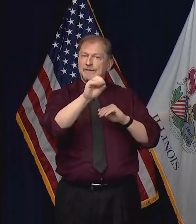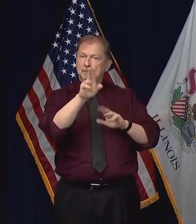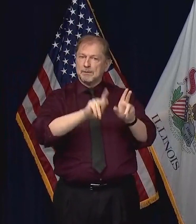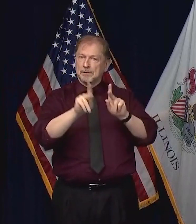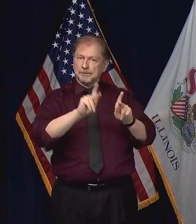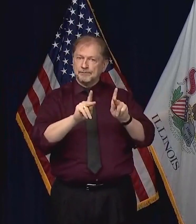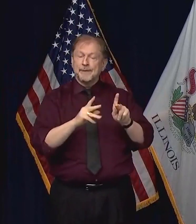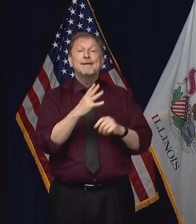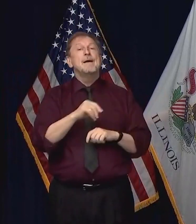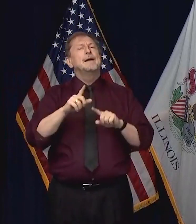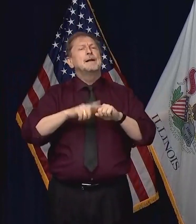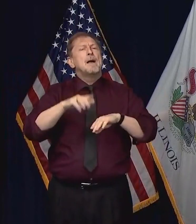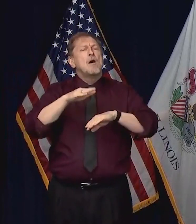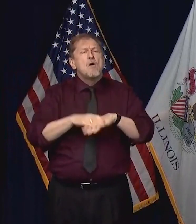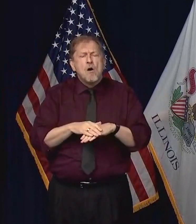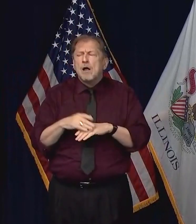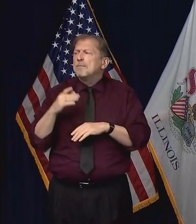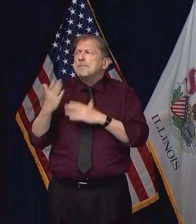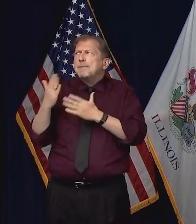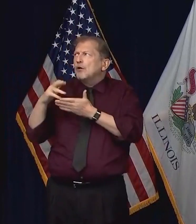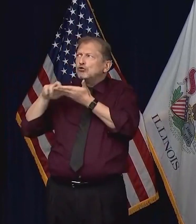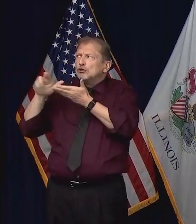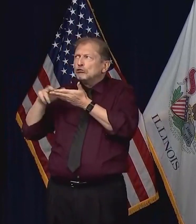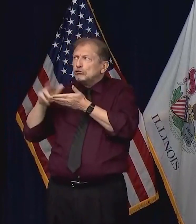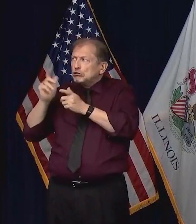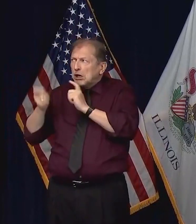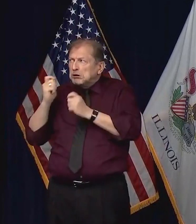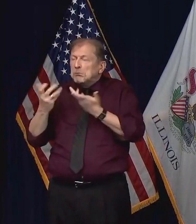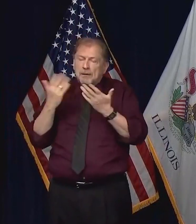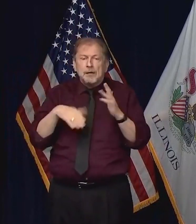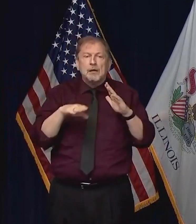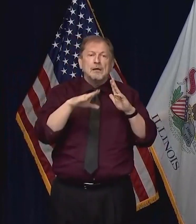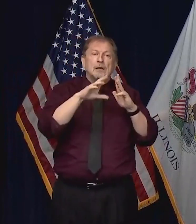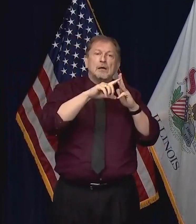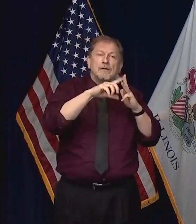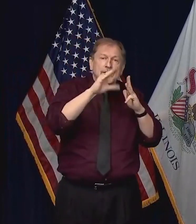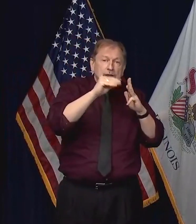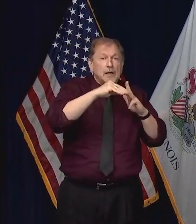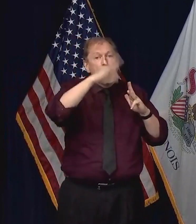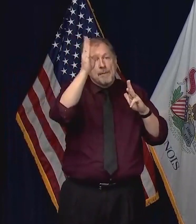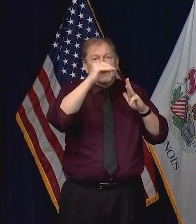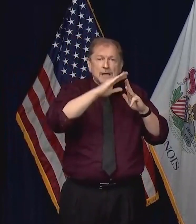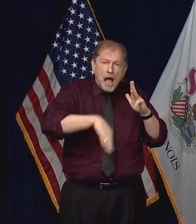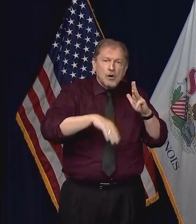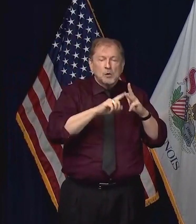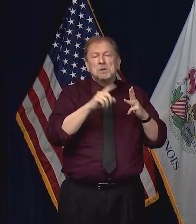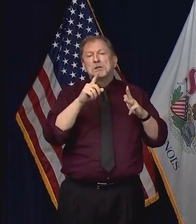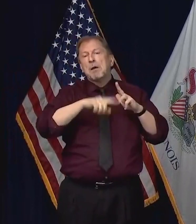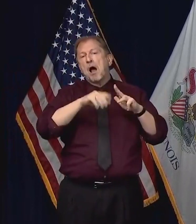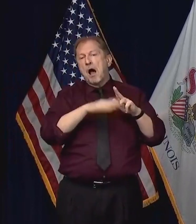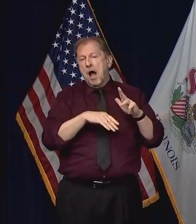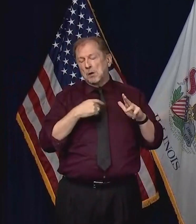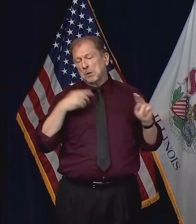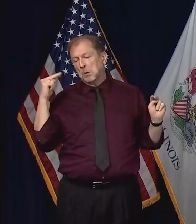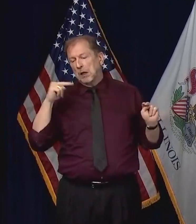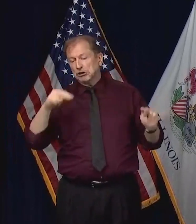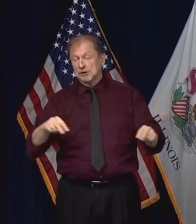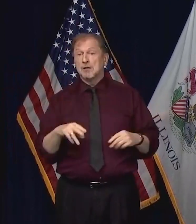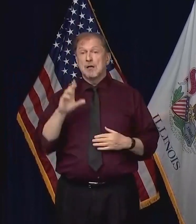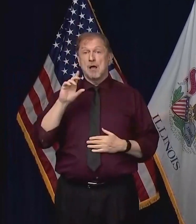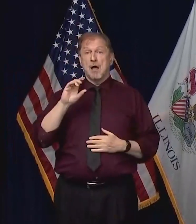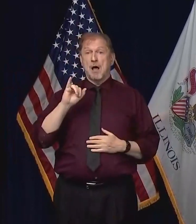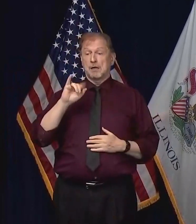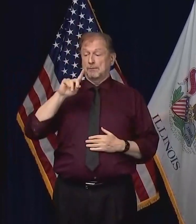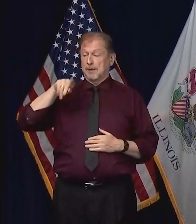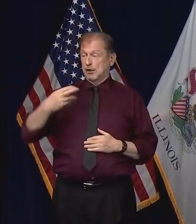depending upon what the science tells us at the time. IDPH will watch the identified health metrics closely